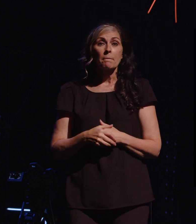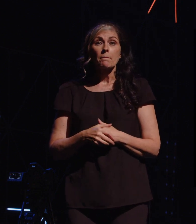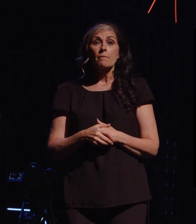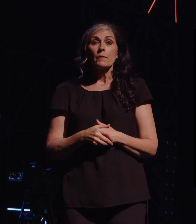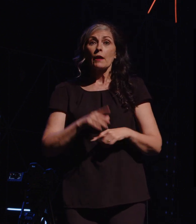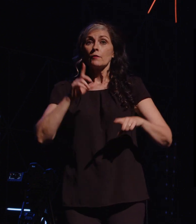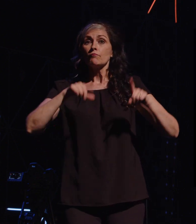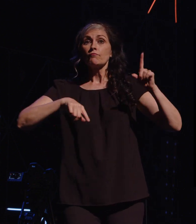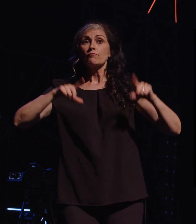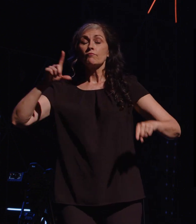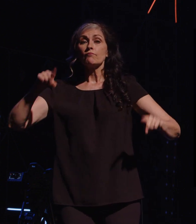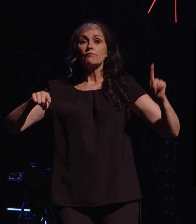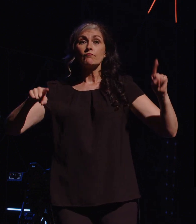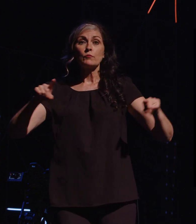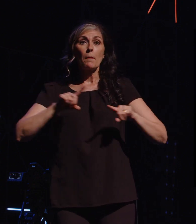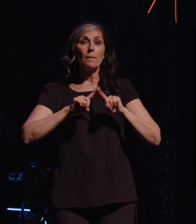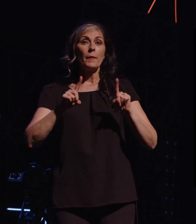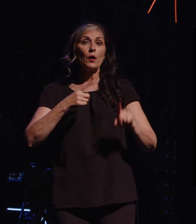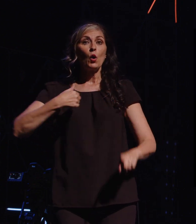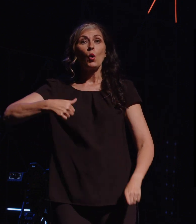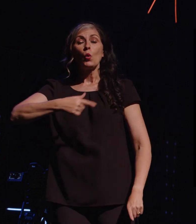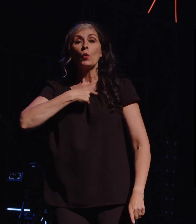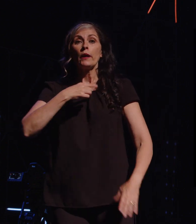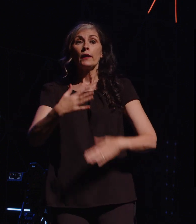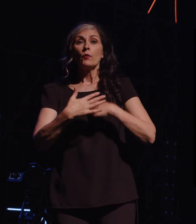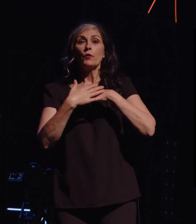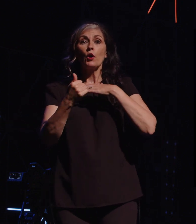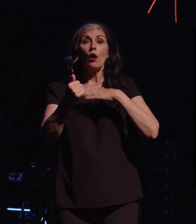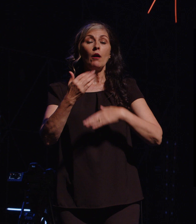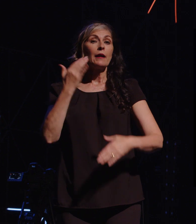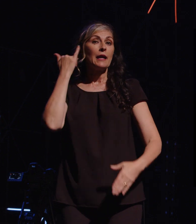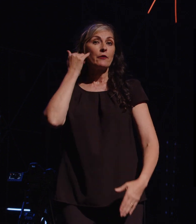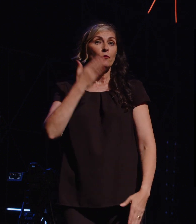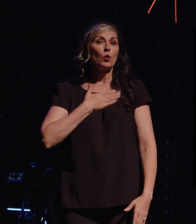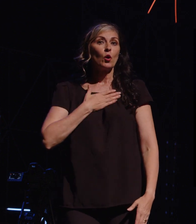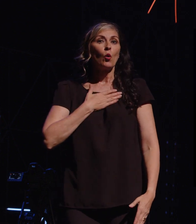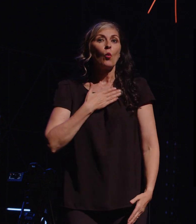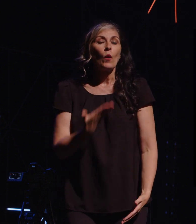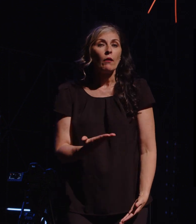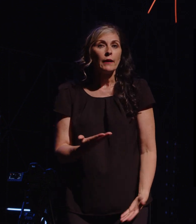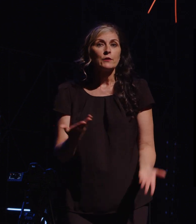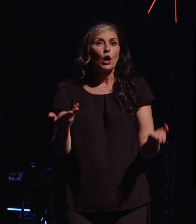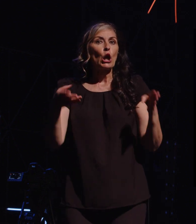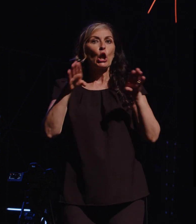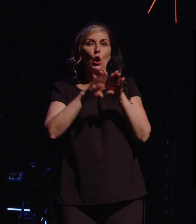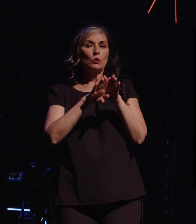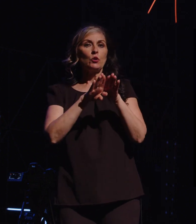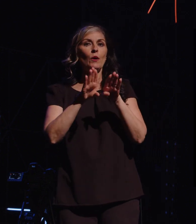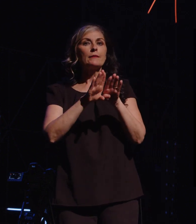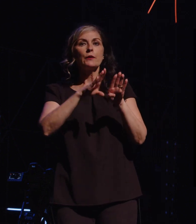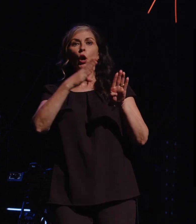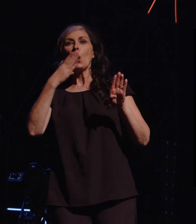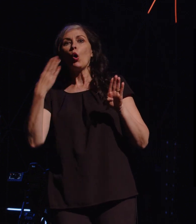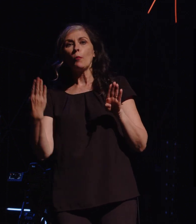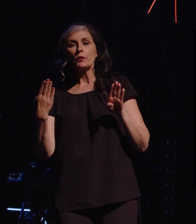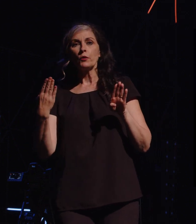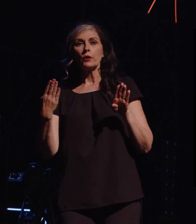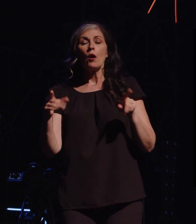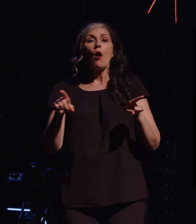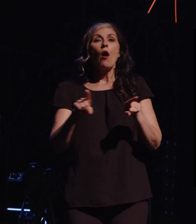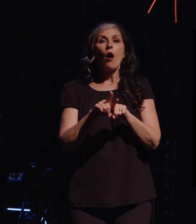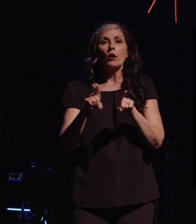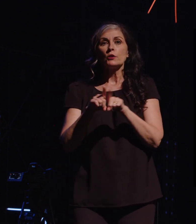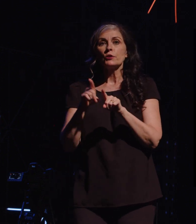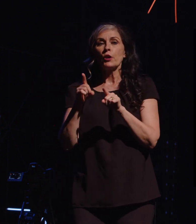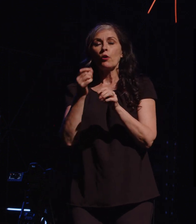So we have to be willing, right? And so if that call comes to you, that it's not a closed door, it's an open door. The other side is, I think every